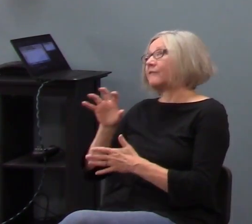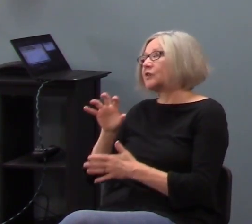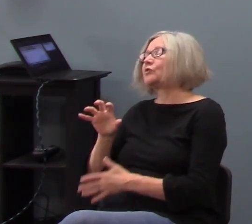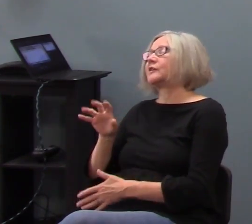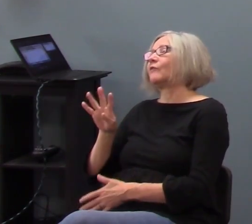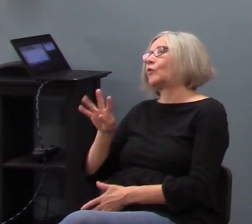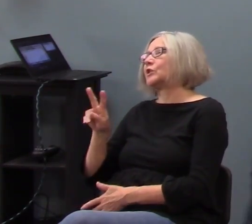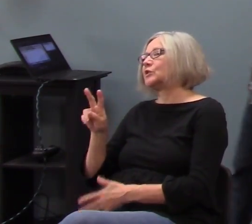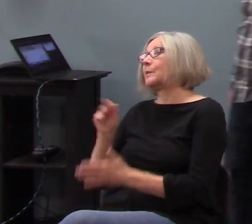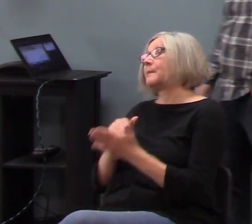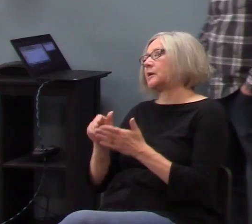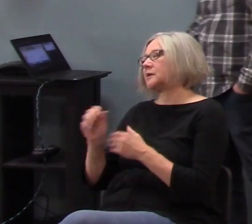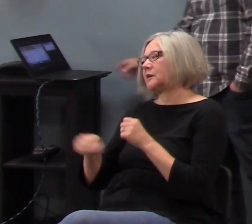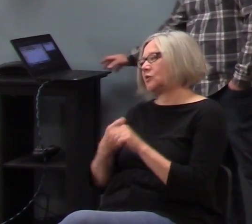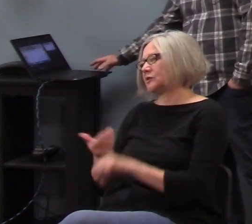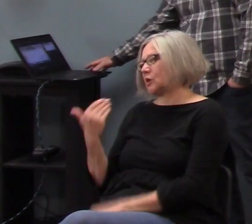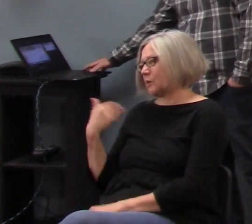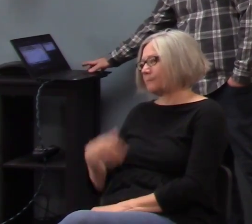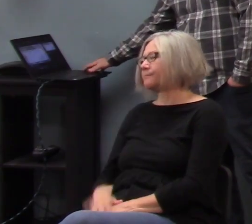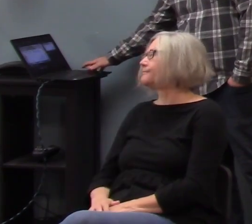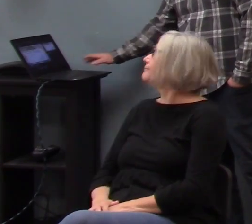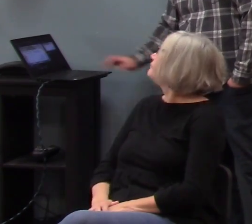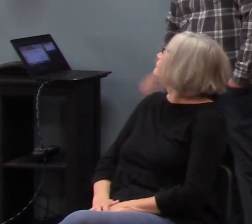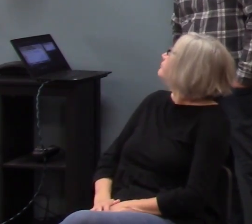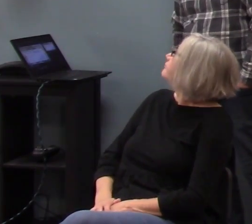It's a long time ago.